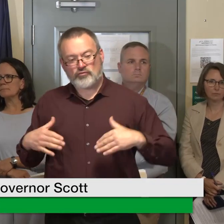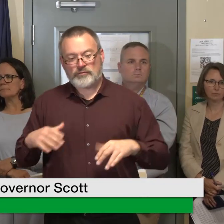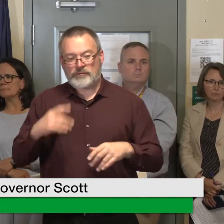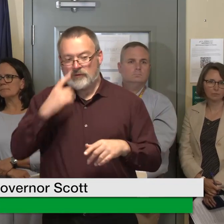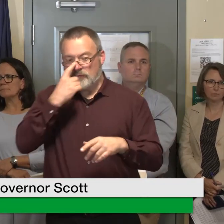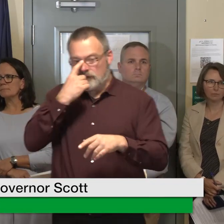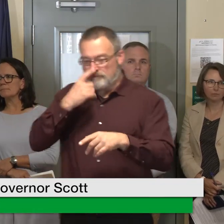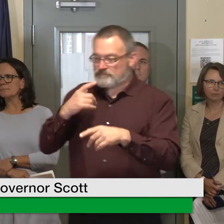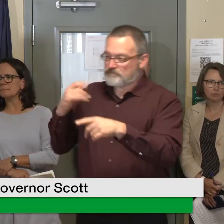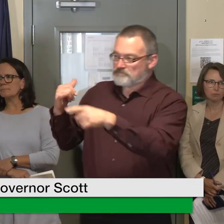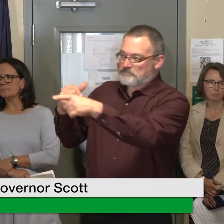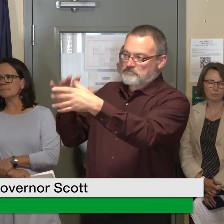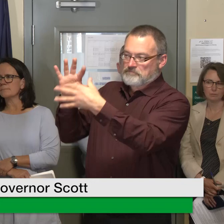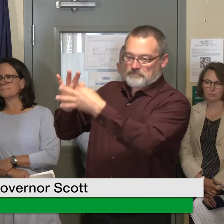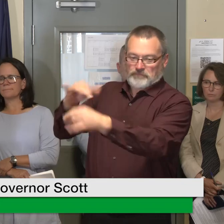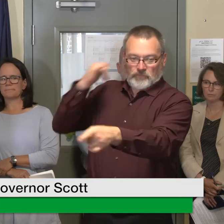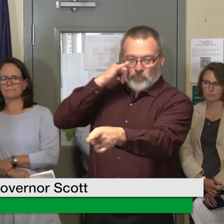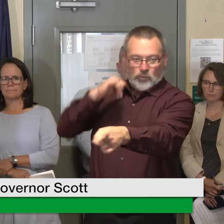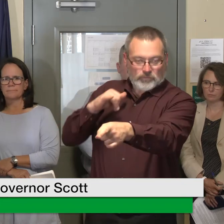Wallace Allen.